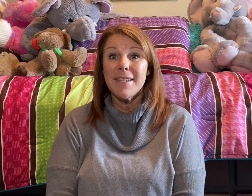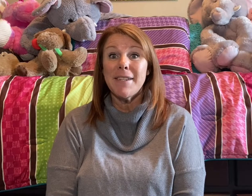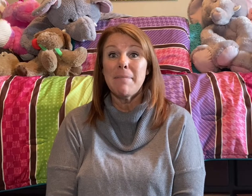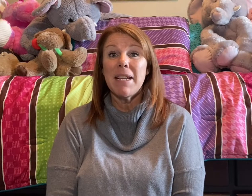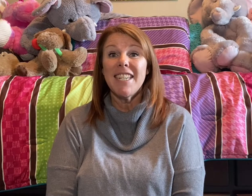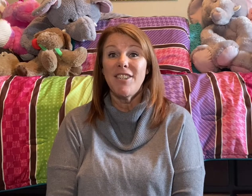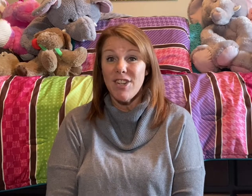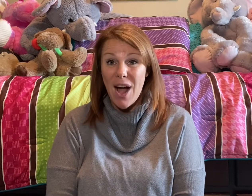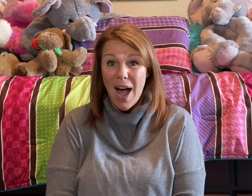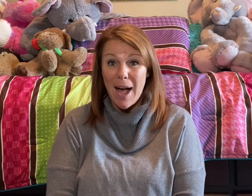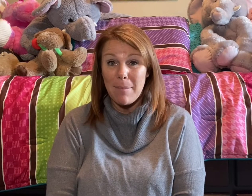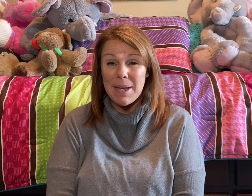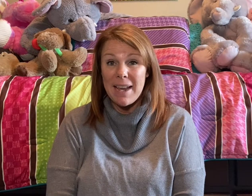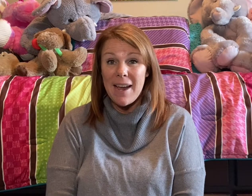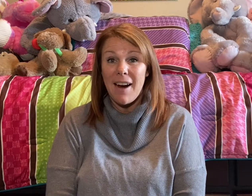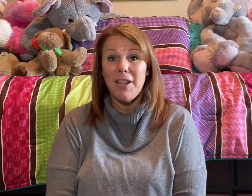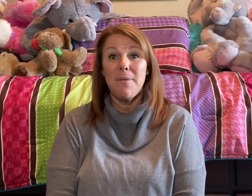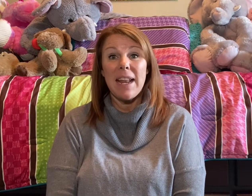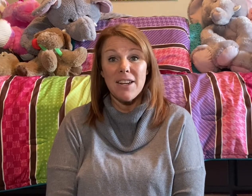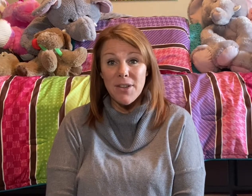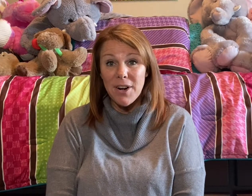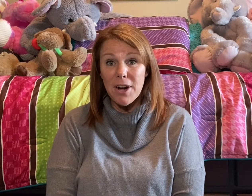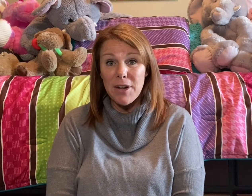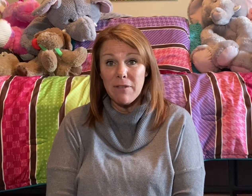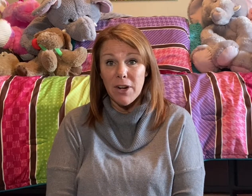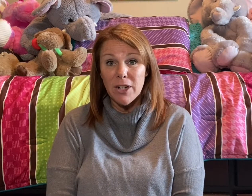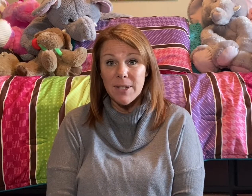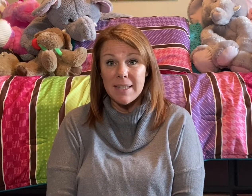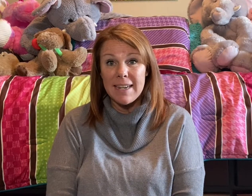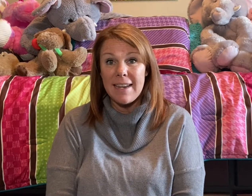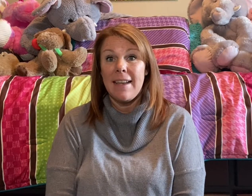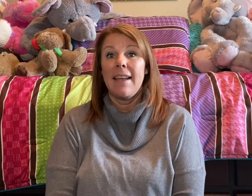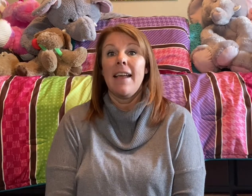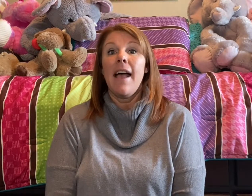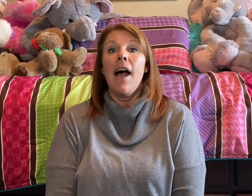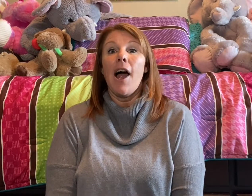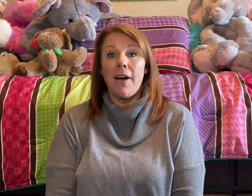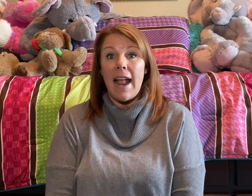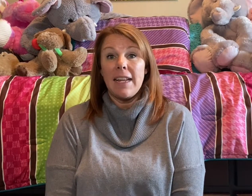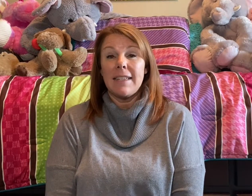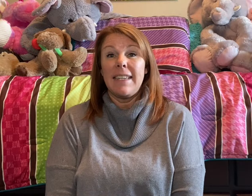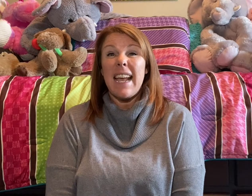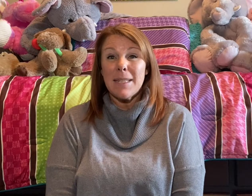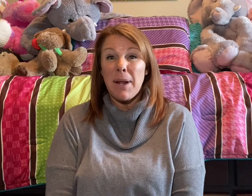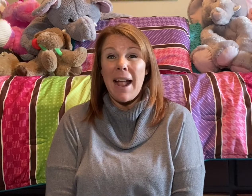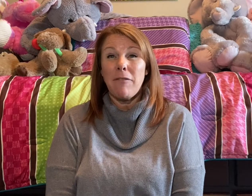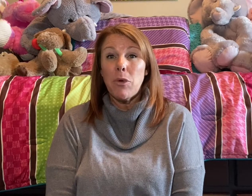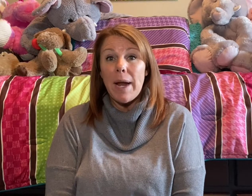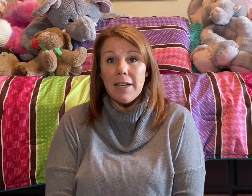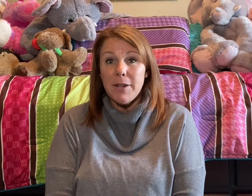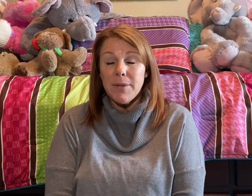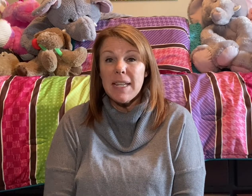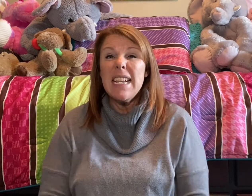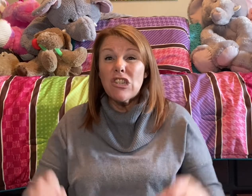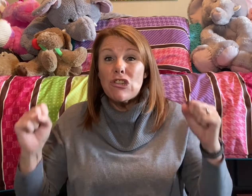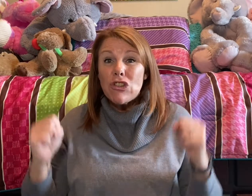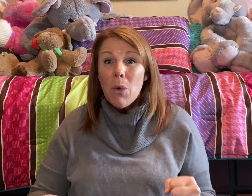Awesome job. Are you ready to learn our new verse? All right, guess what? I have great news. It's short